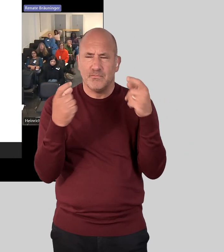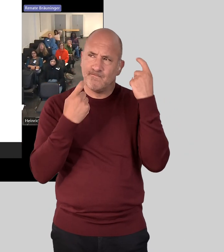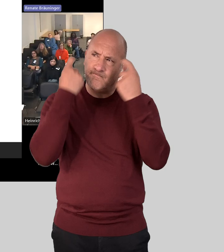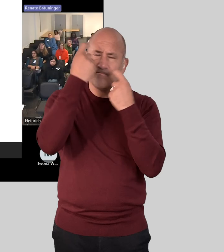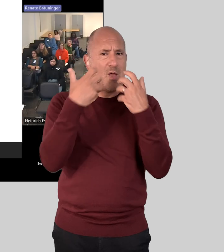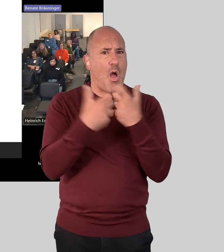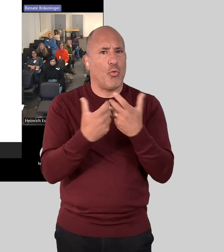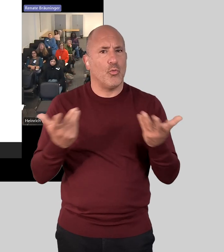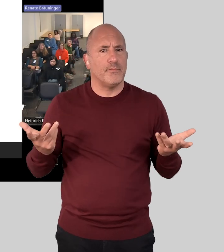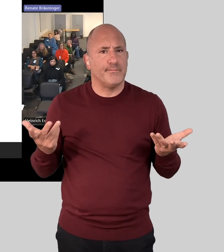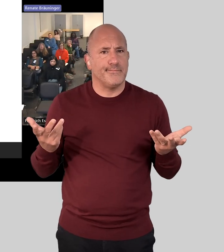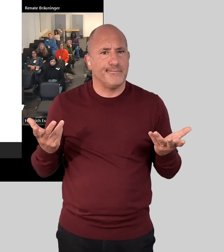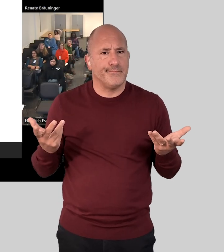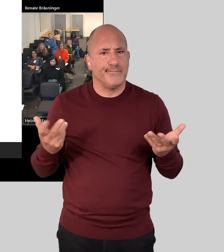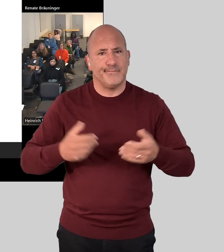brings up the question,